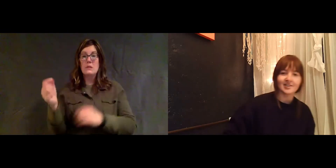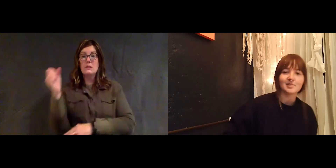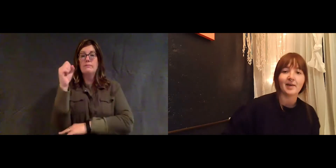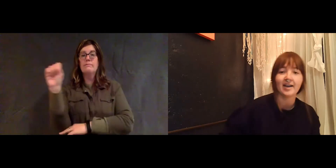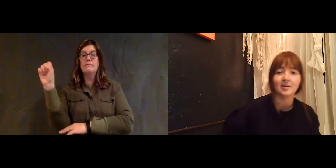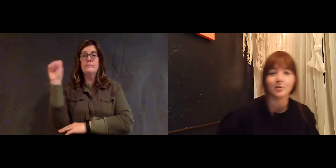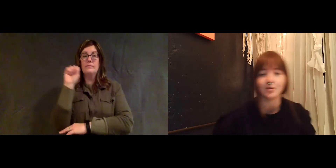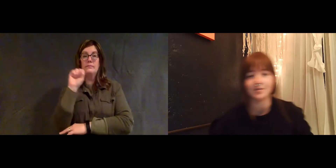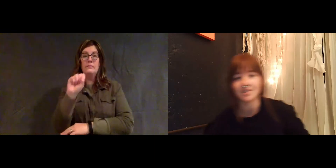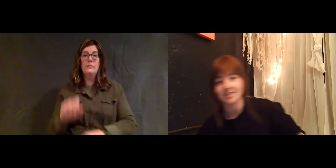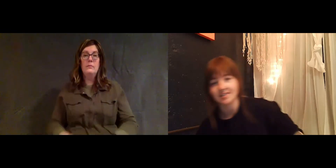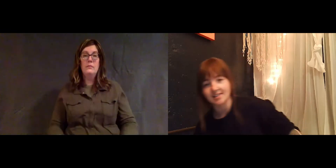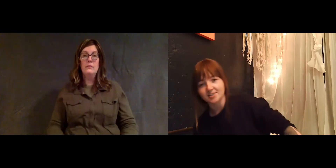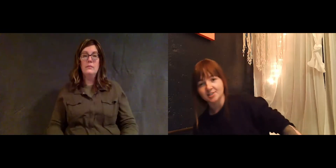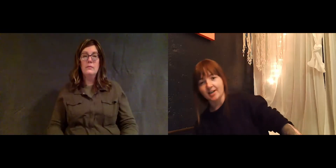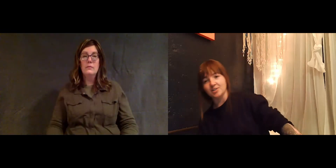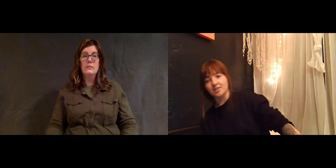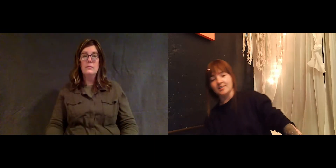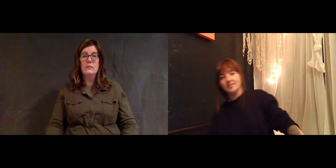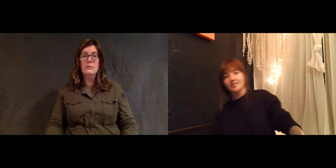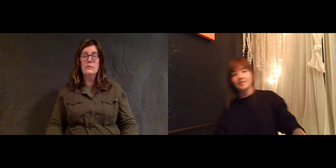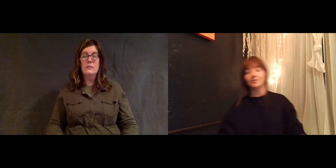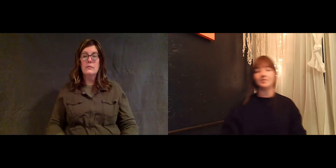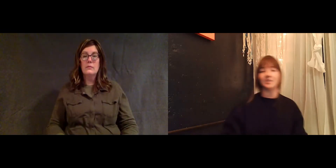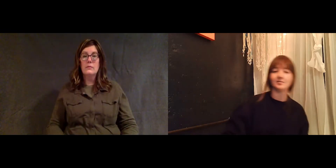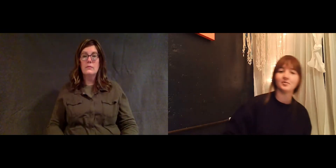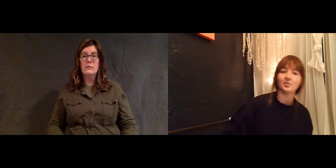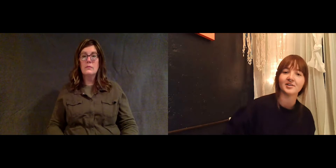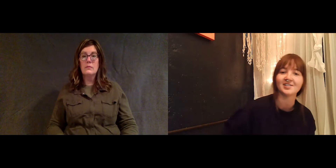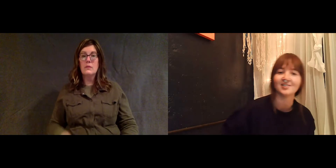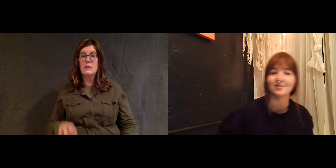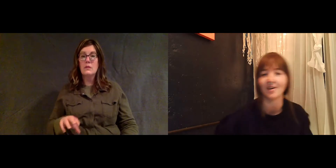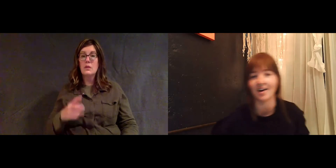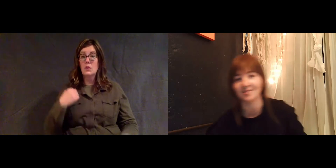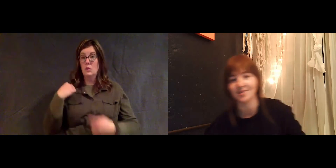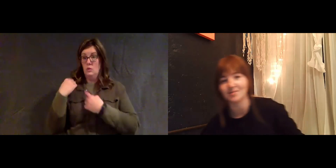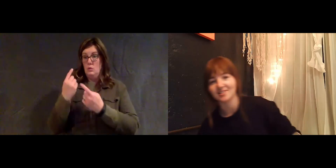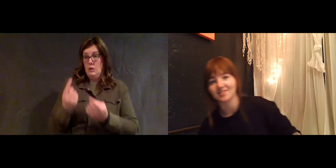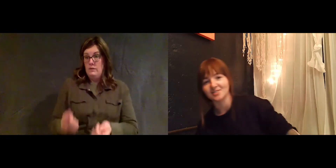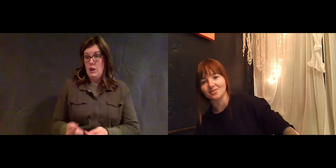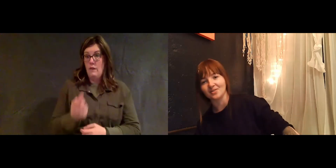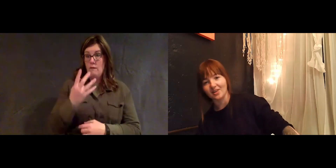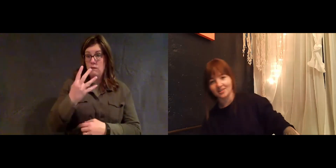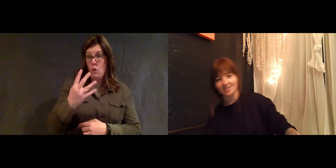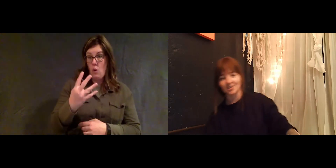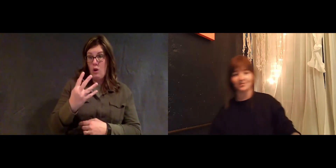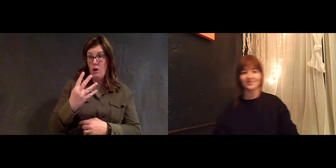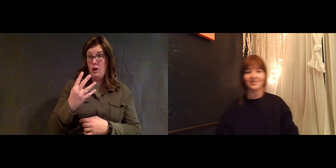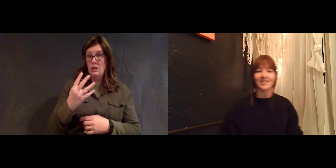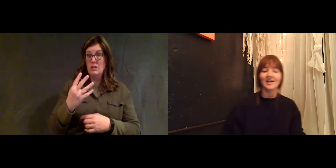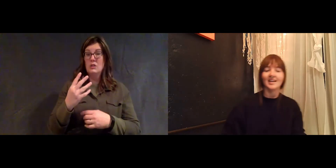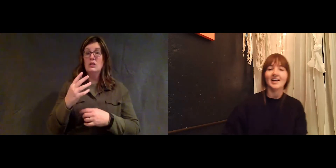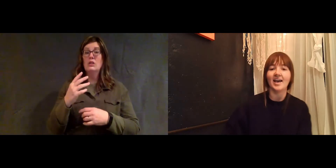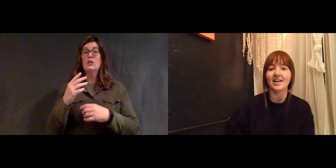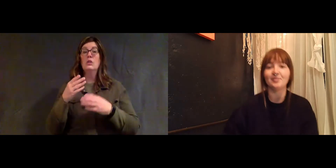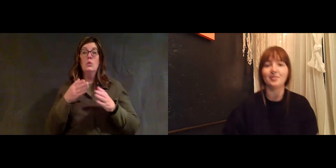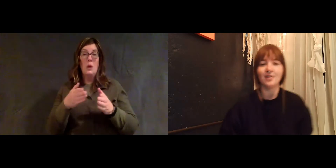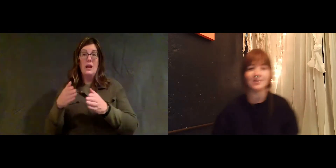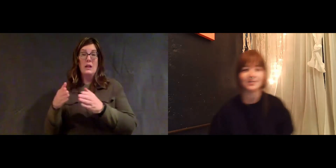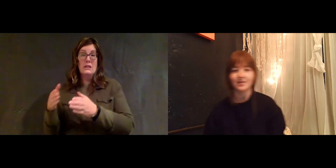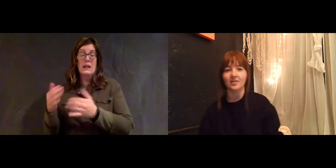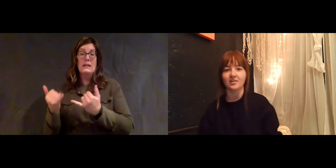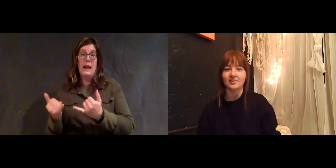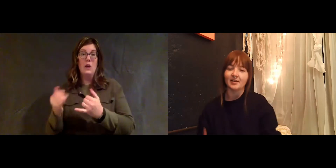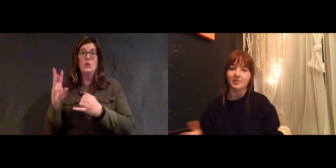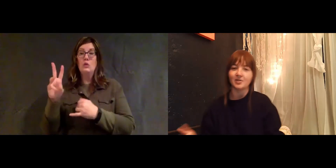So our spine moves in 6 directions. We've done 4 so far. We're about to do the other 2. And if you've